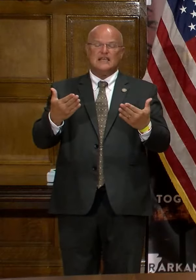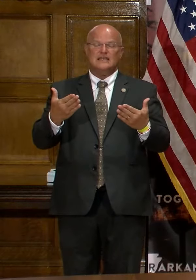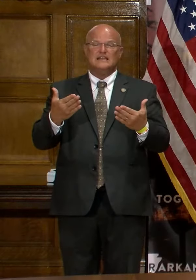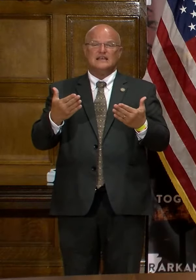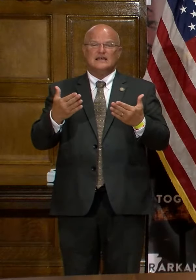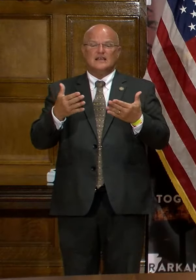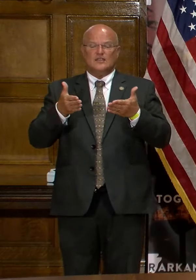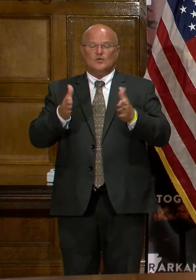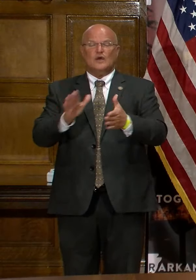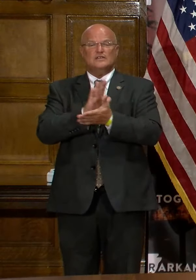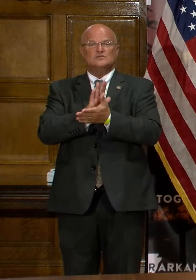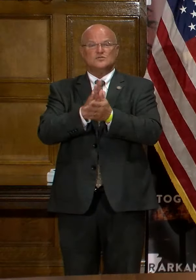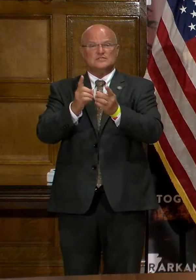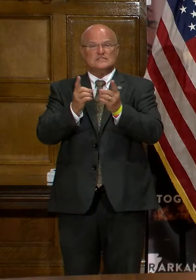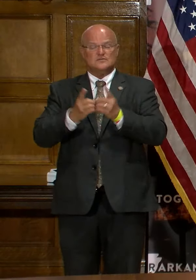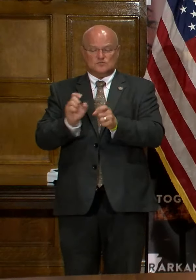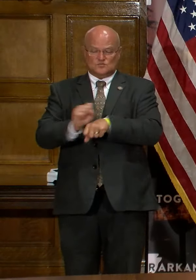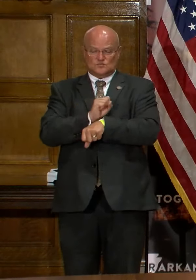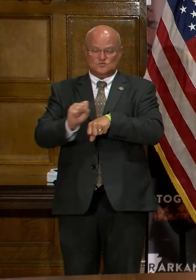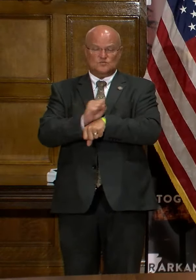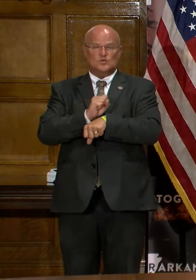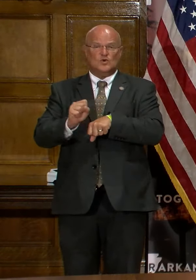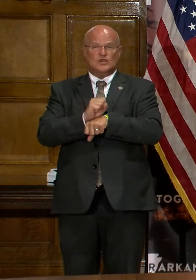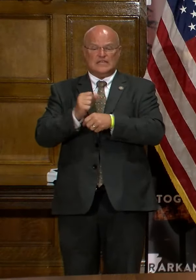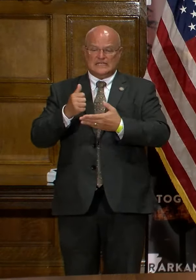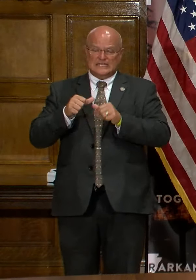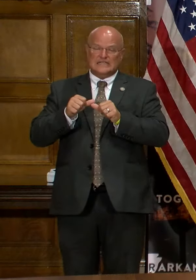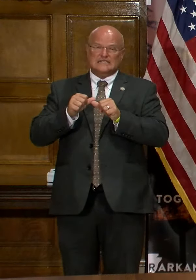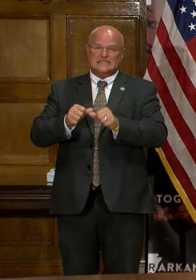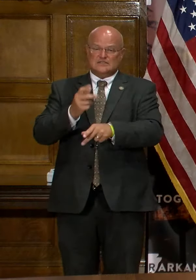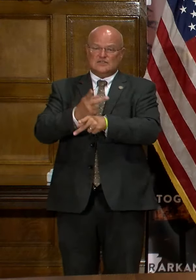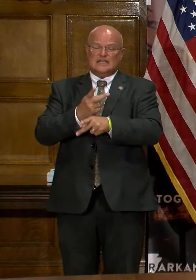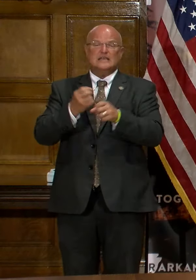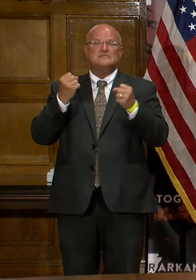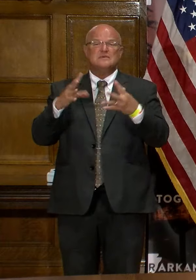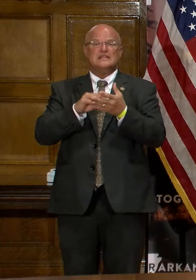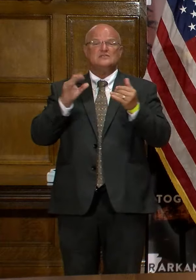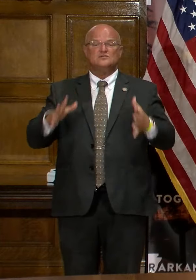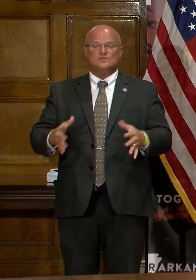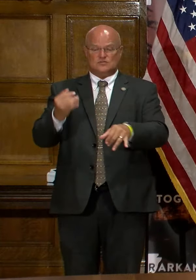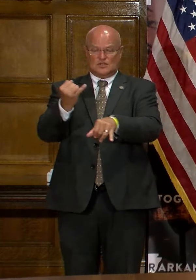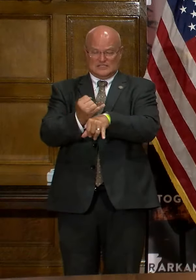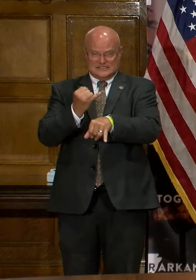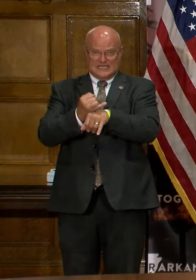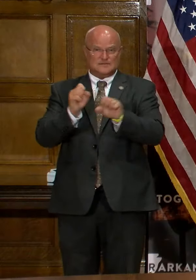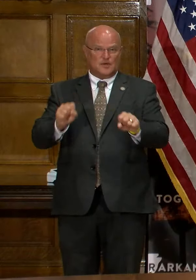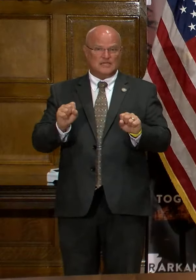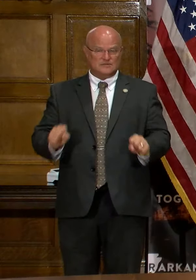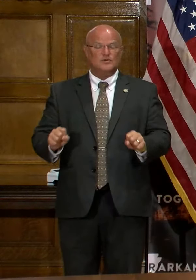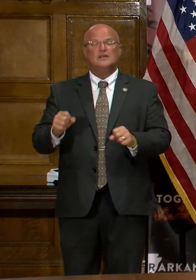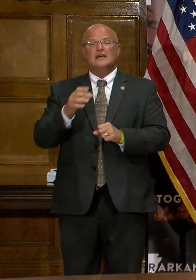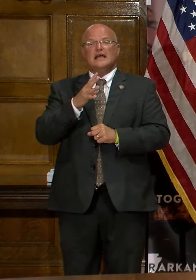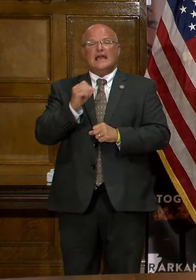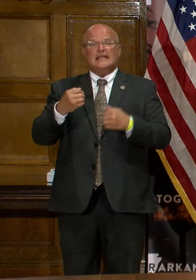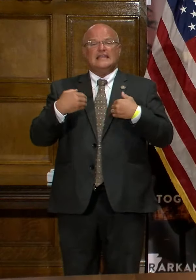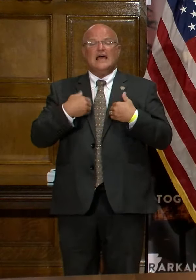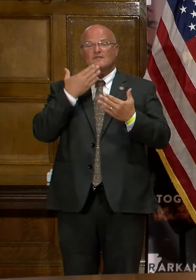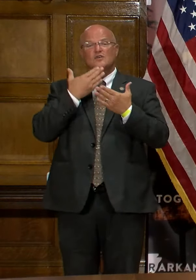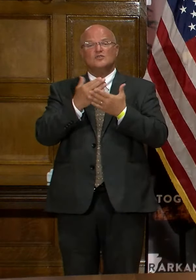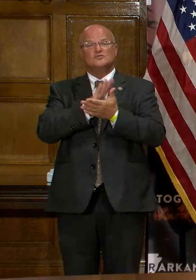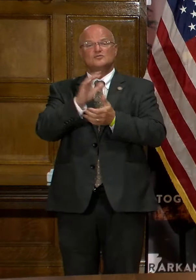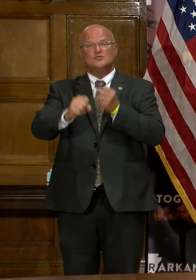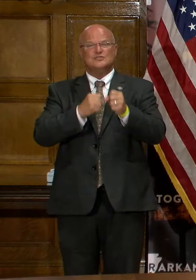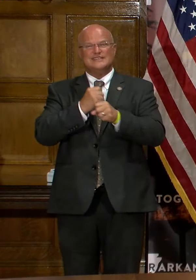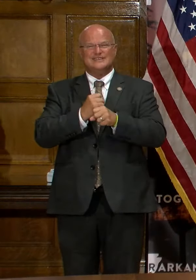the way school districts are working to continue to keep as many students on site as possible and to have a great school